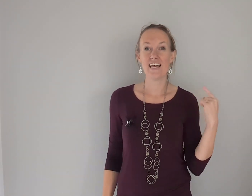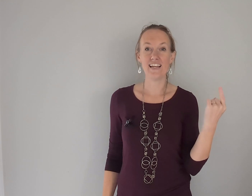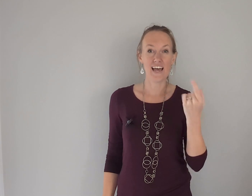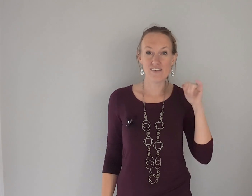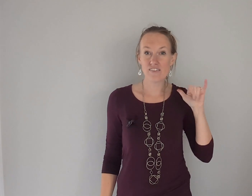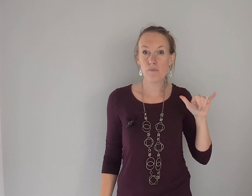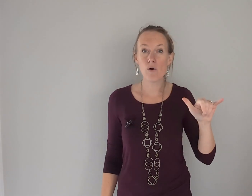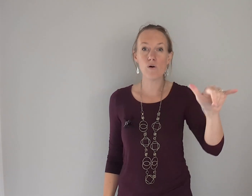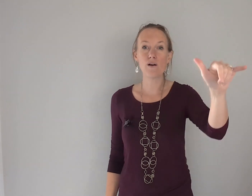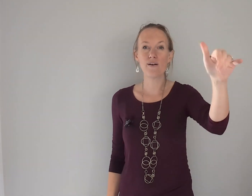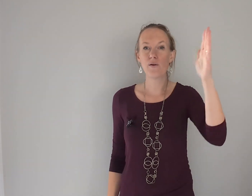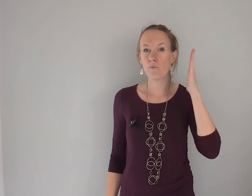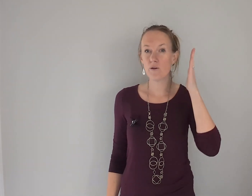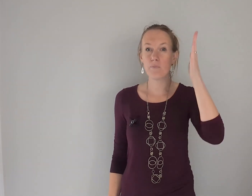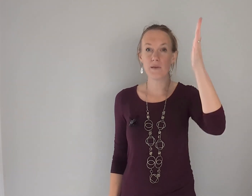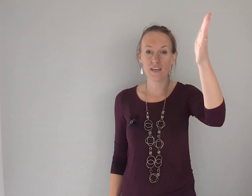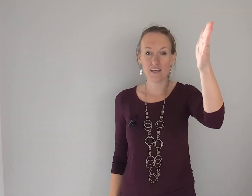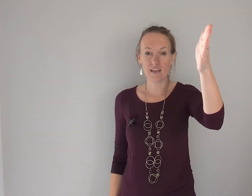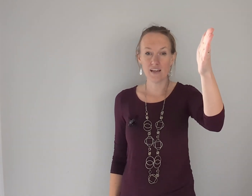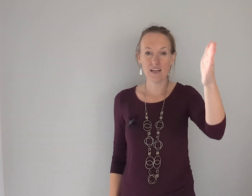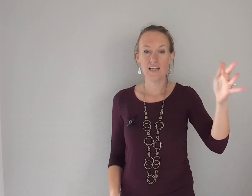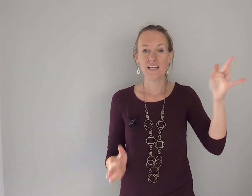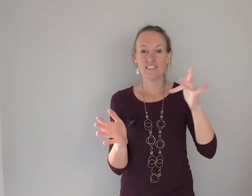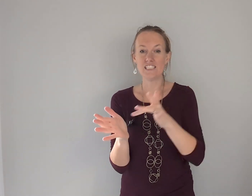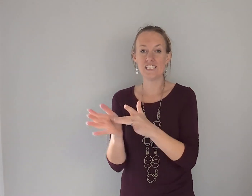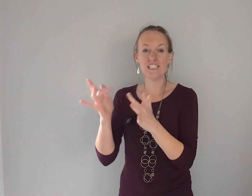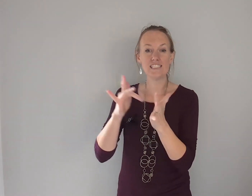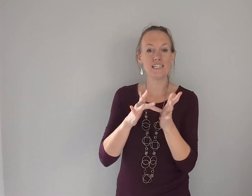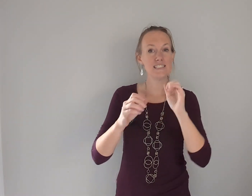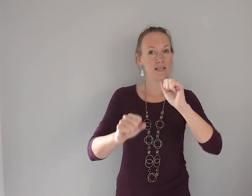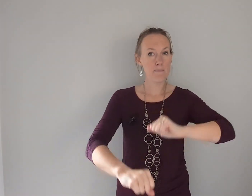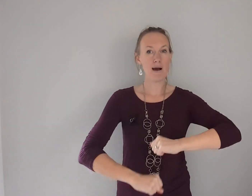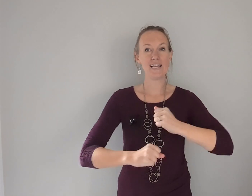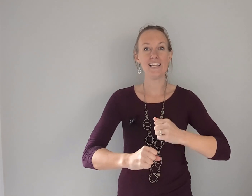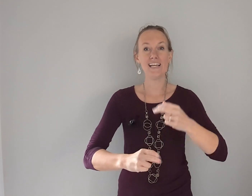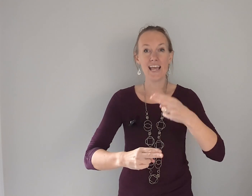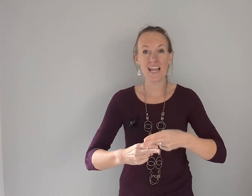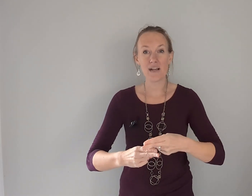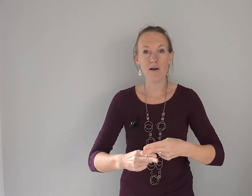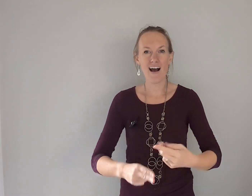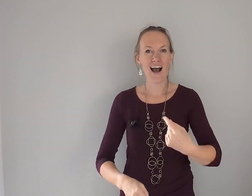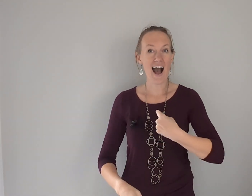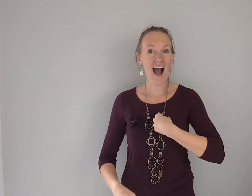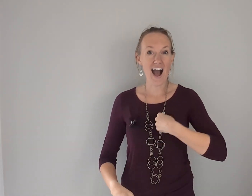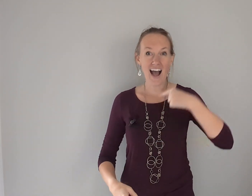and evermore will be. In Jesus' mighty name,